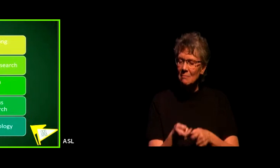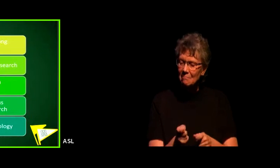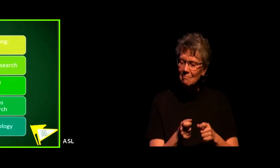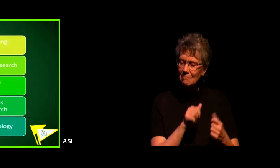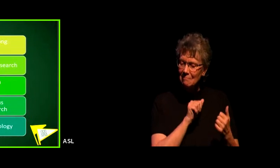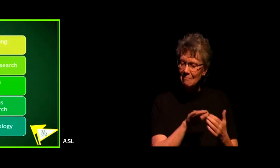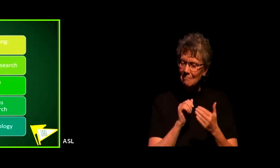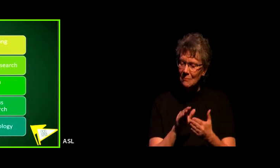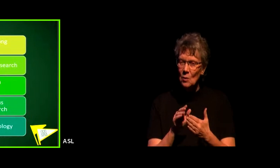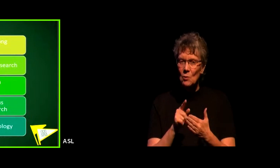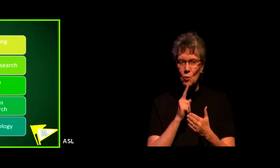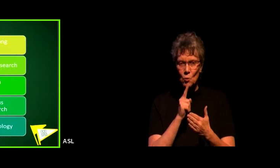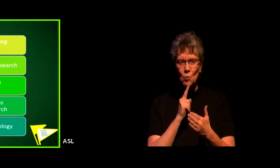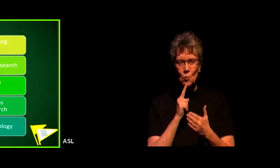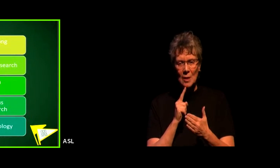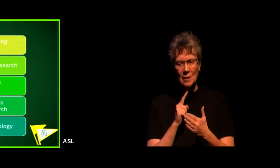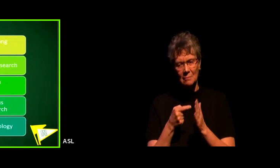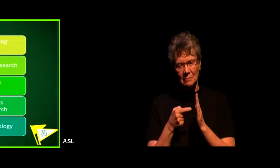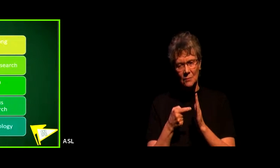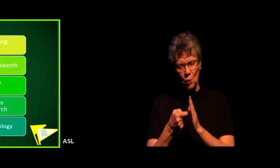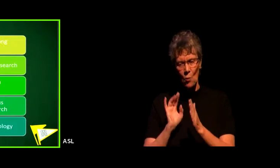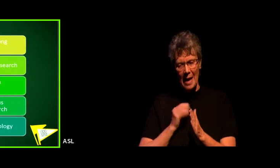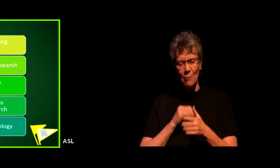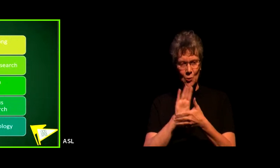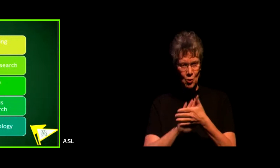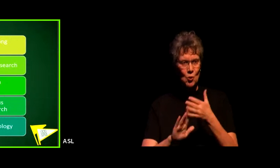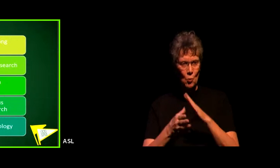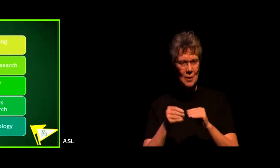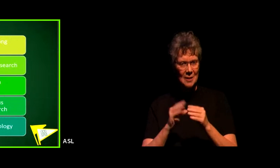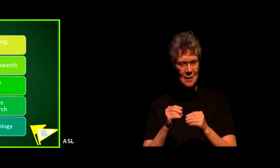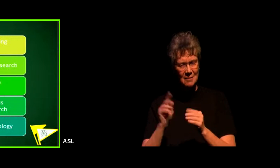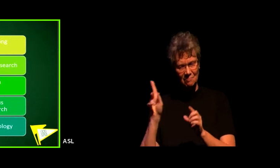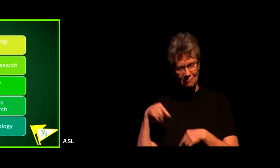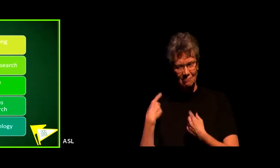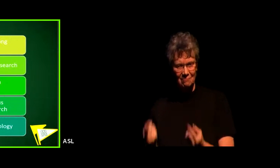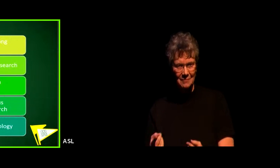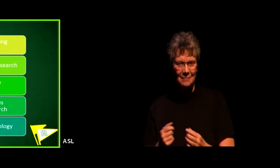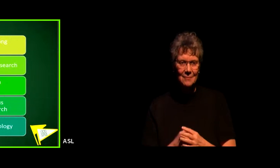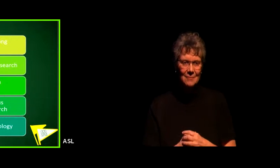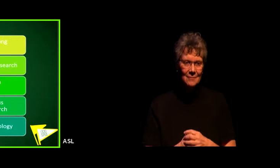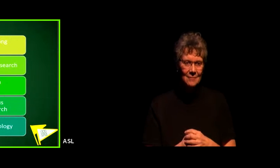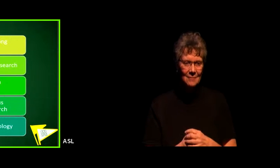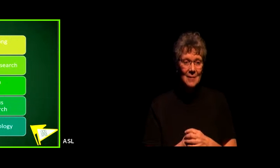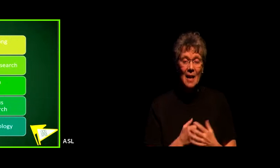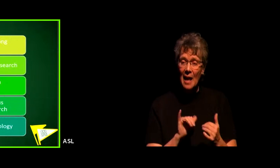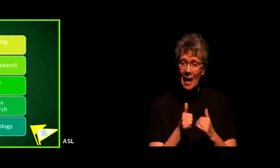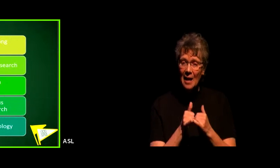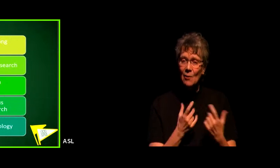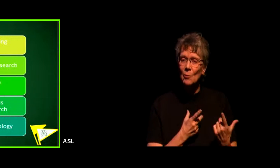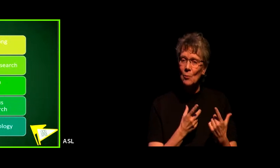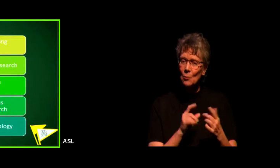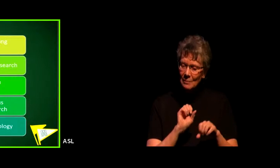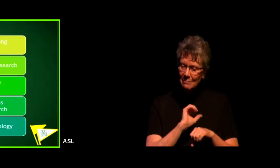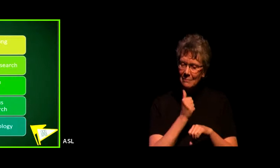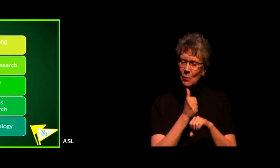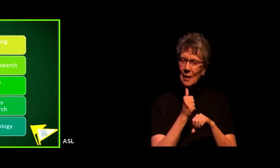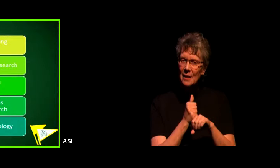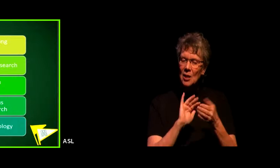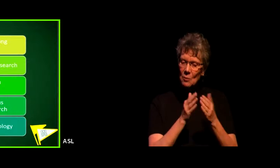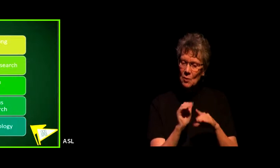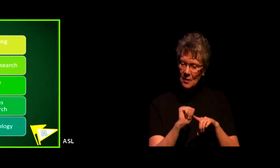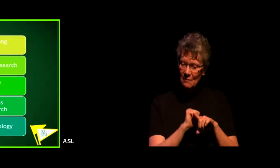And we really do this by building a community of practice here that can do respectful, ethical work,